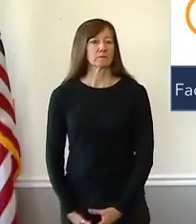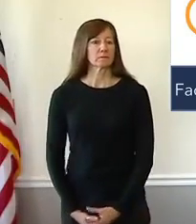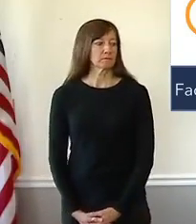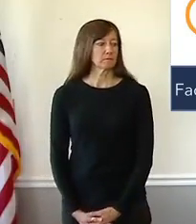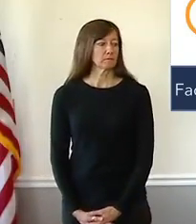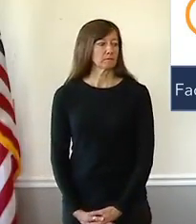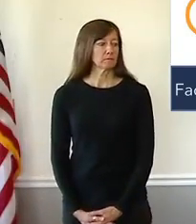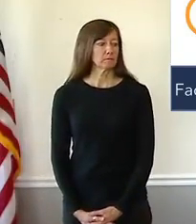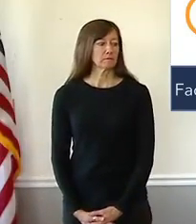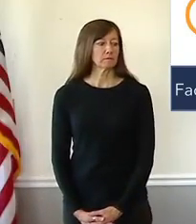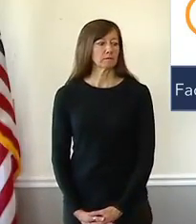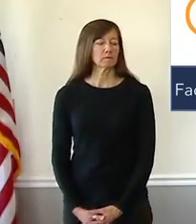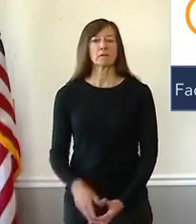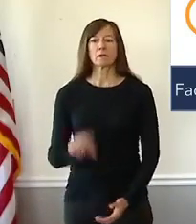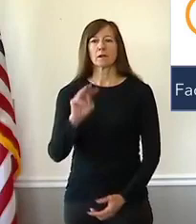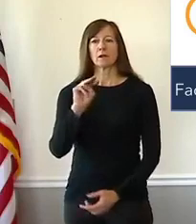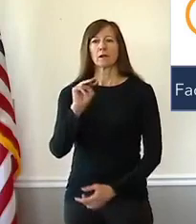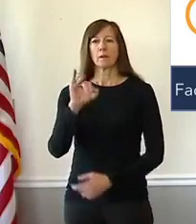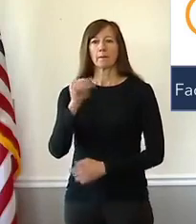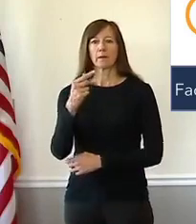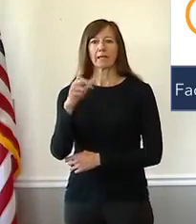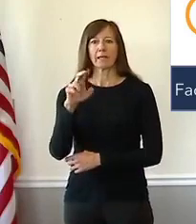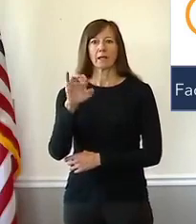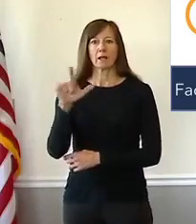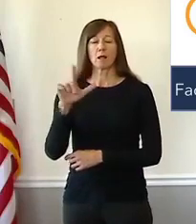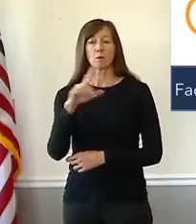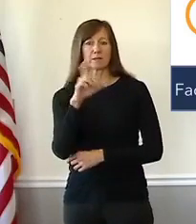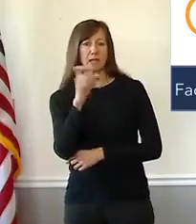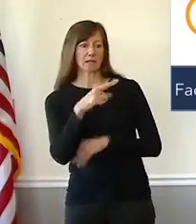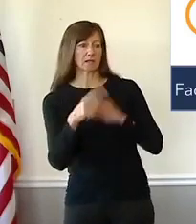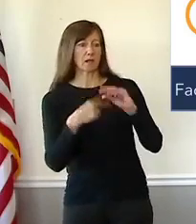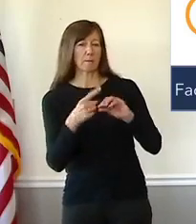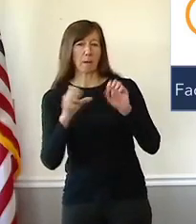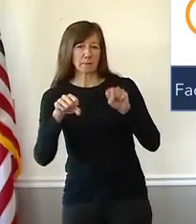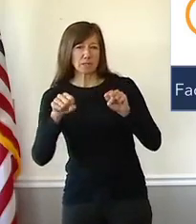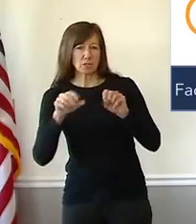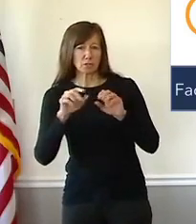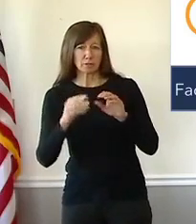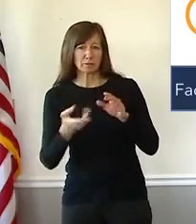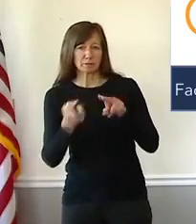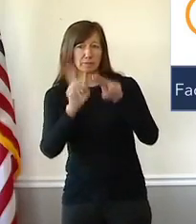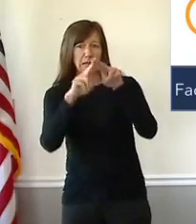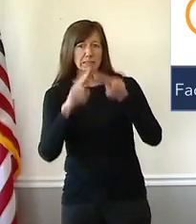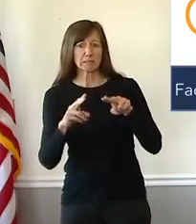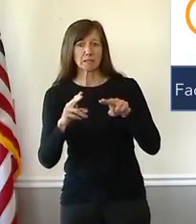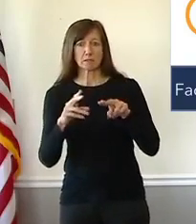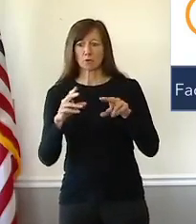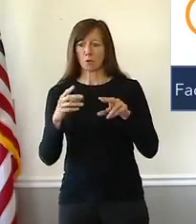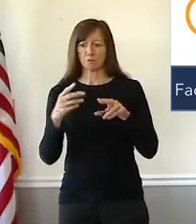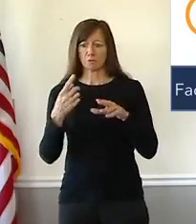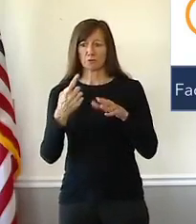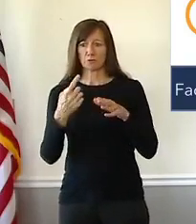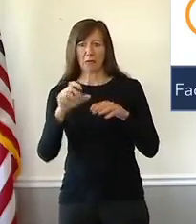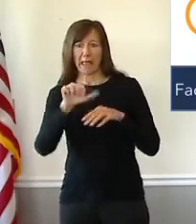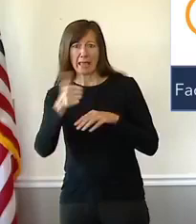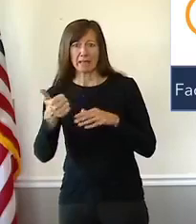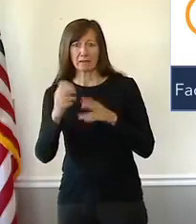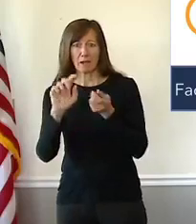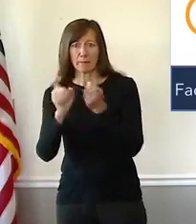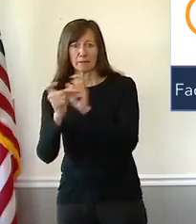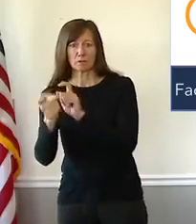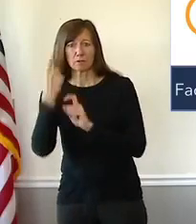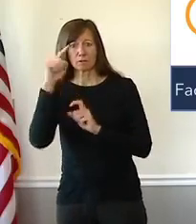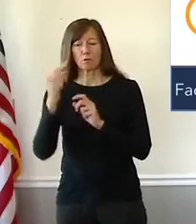I think Miguel, for potential spikes, is there any work being done with local hotels to provide spaces for quarantine? The good news is we have a